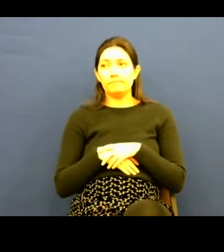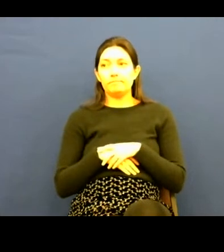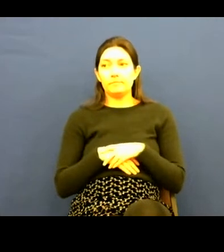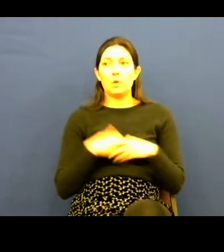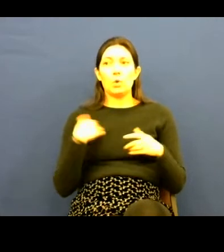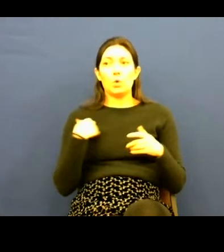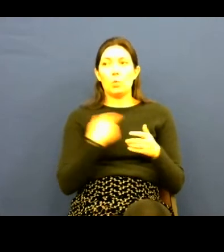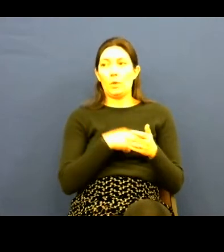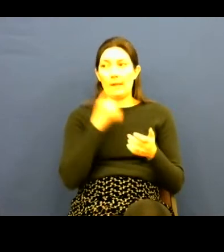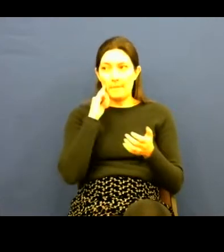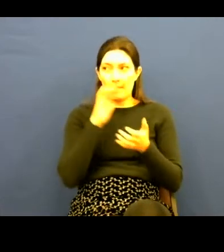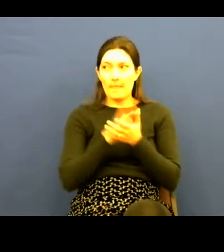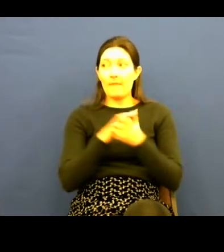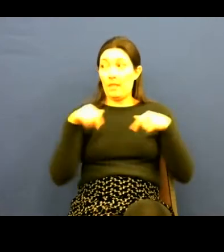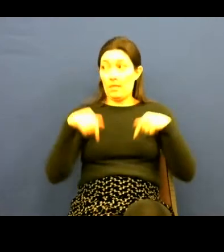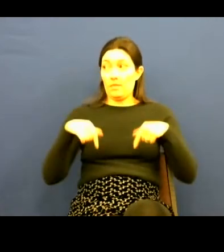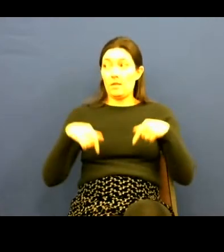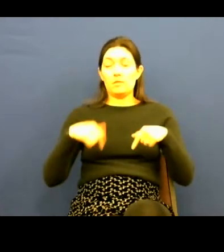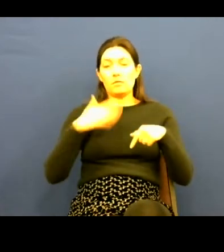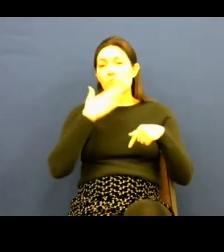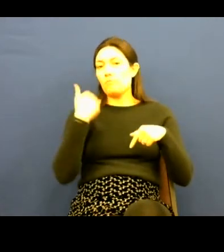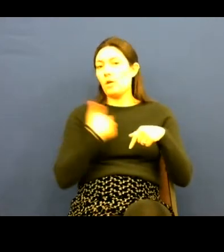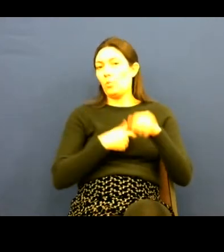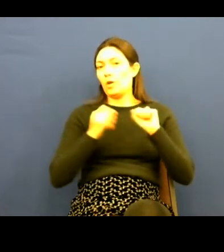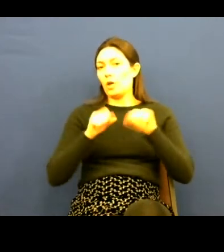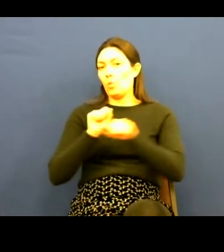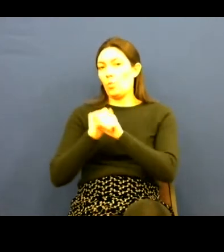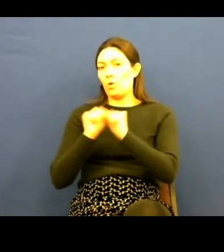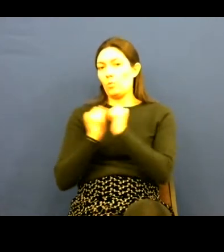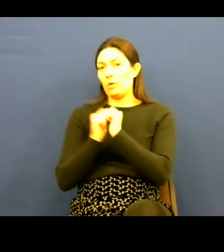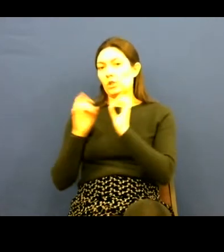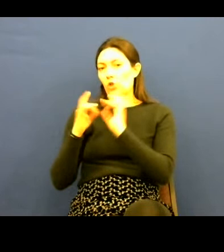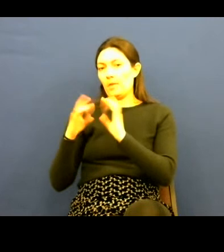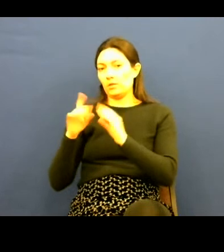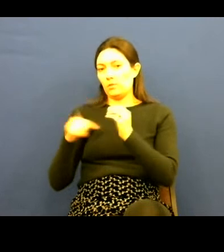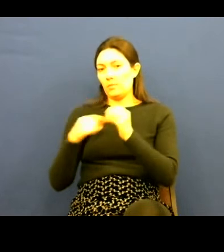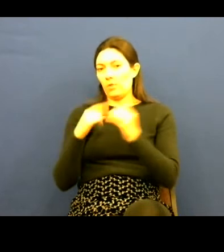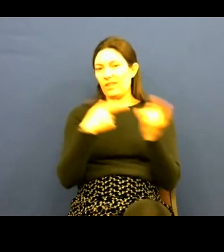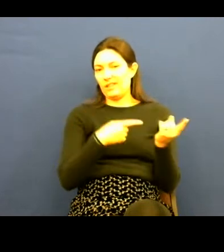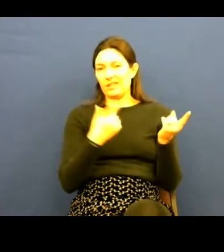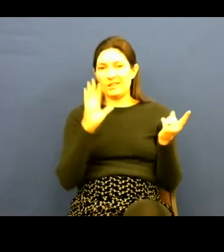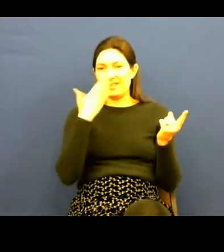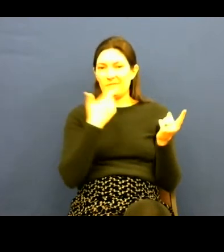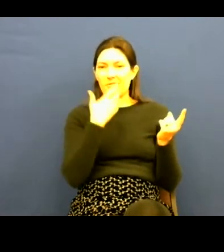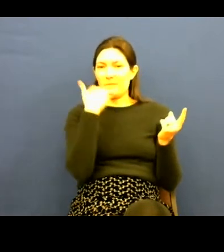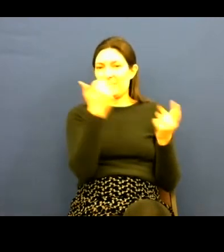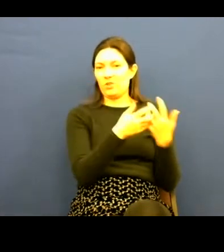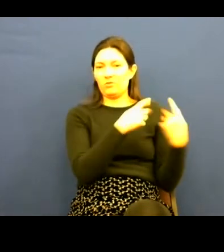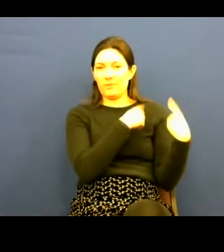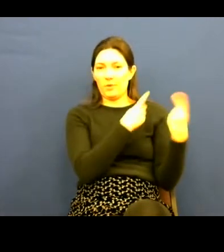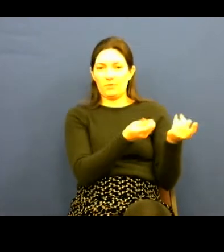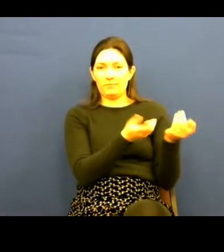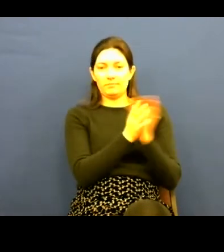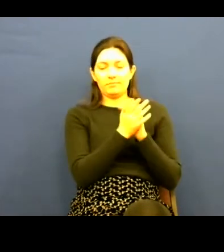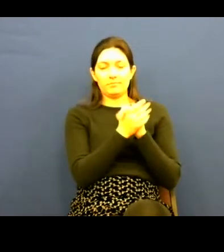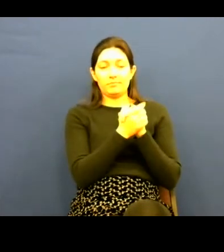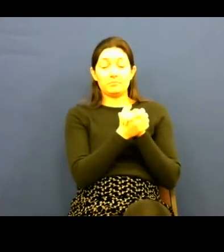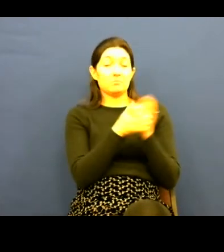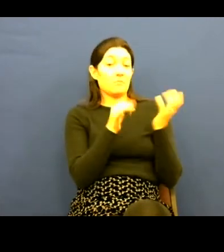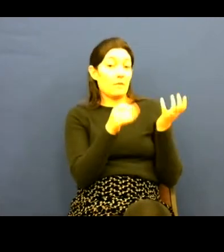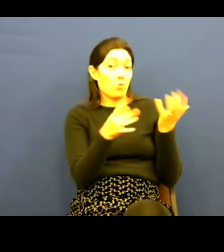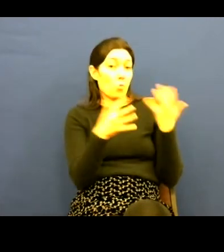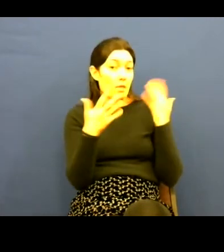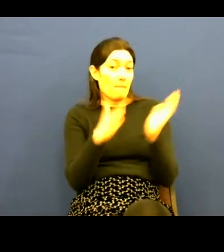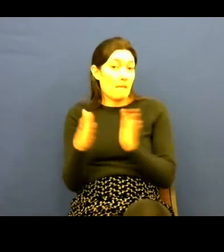We believe that this is the best we can work with Starbucks at this point on it. If it's something that you want the planning board to take a look at